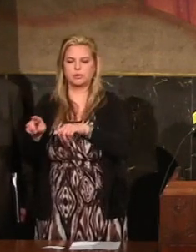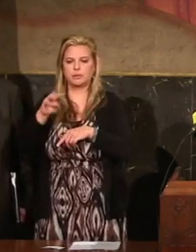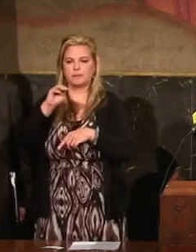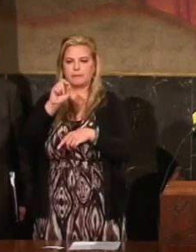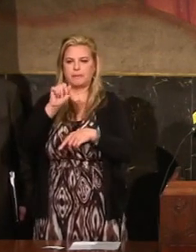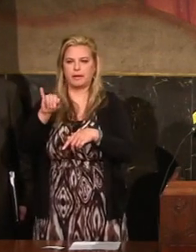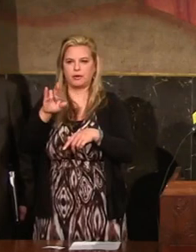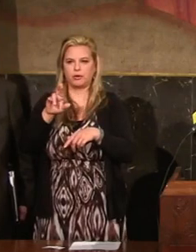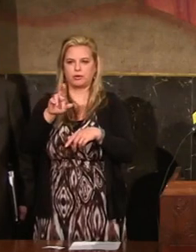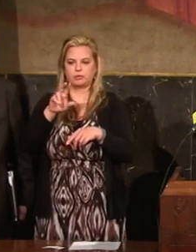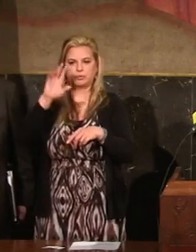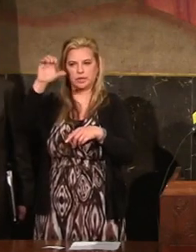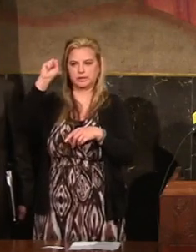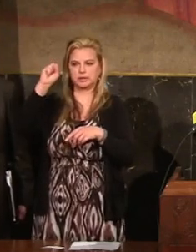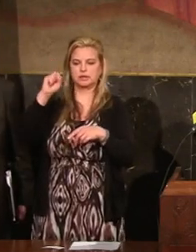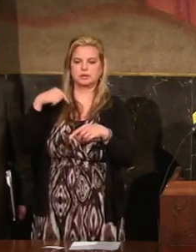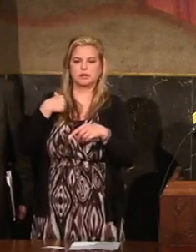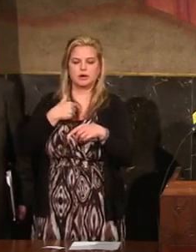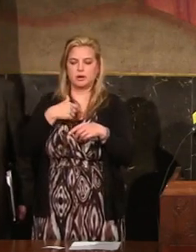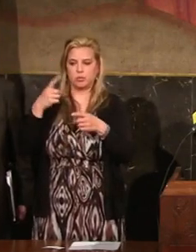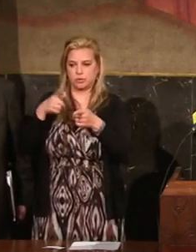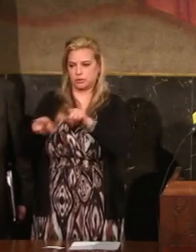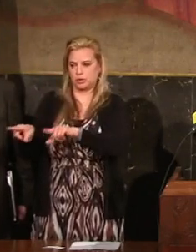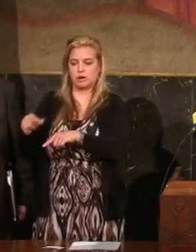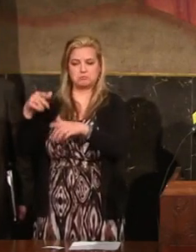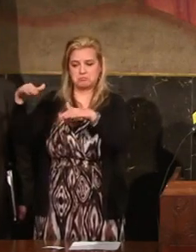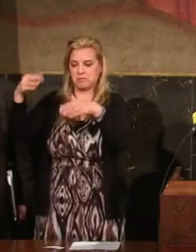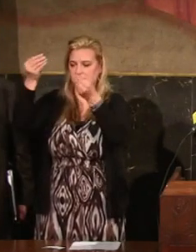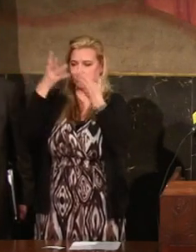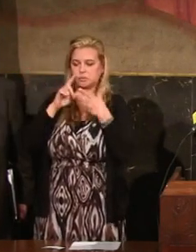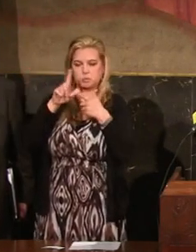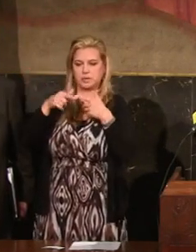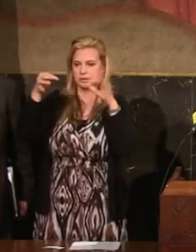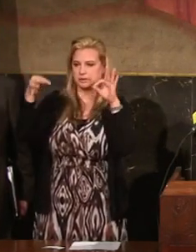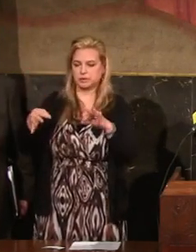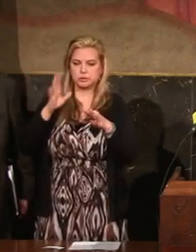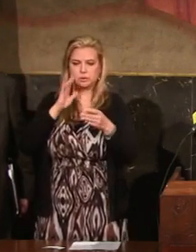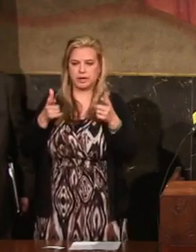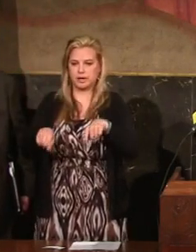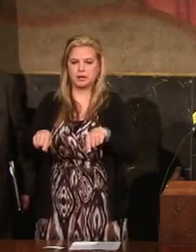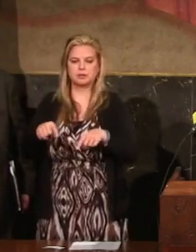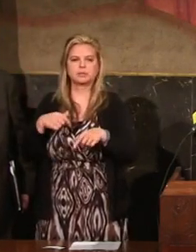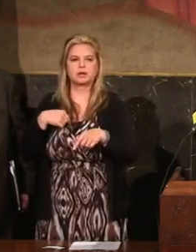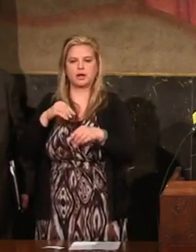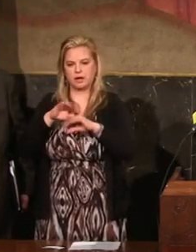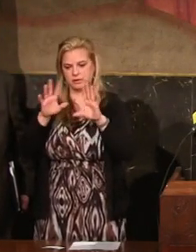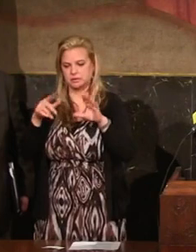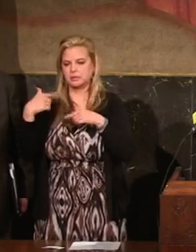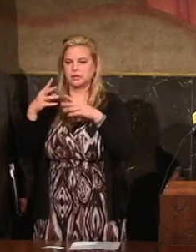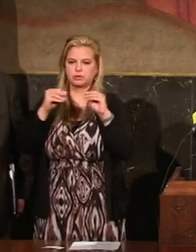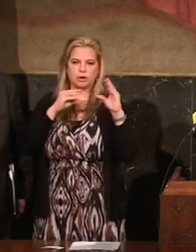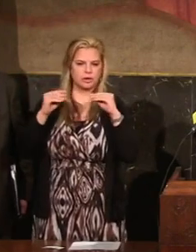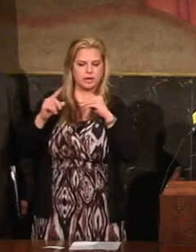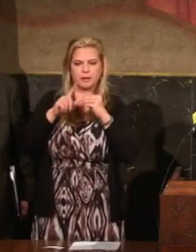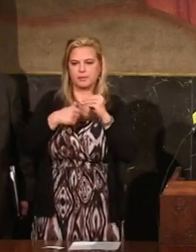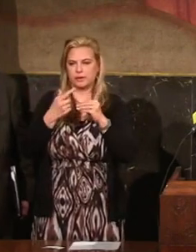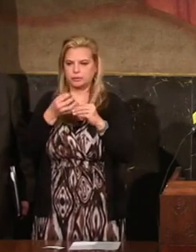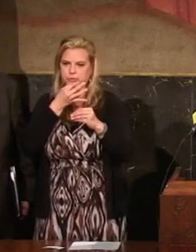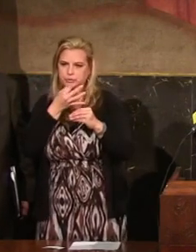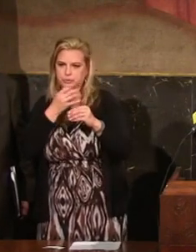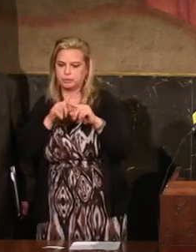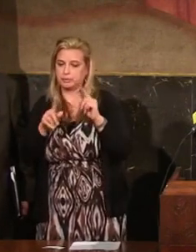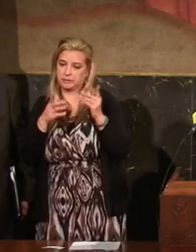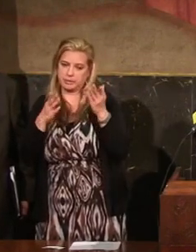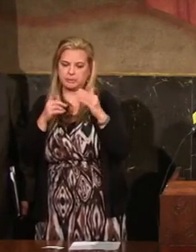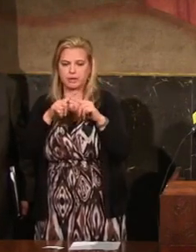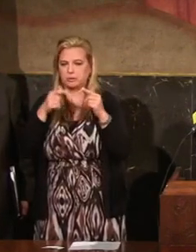to what's going on. We've not been told when a decision will be forthcoming. Obviously, there's been some talk about it being imminent, and it may very well be, but we